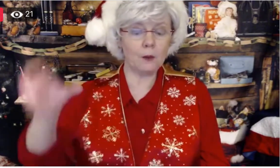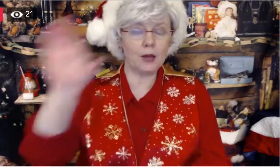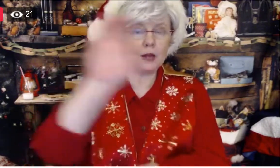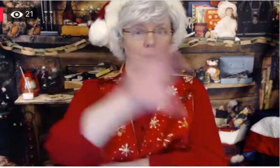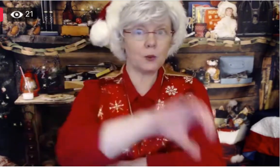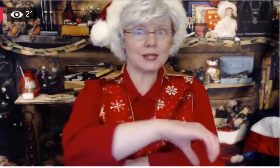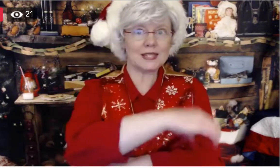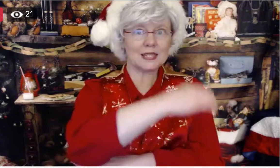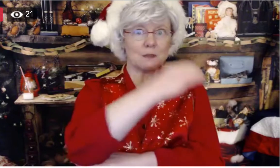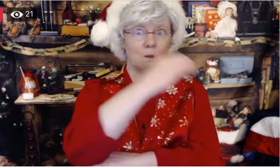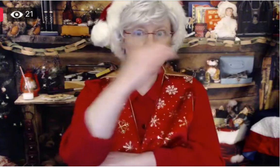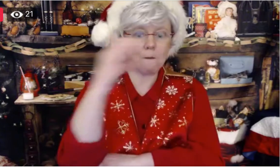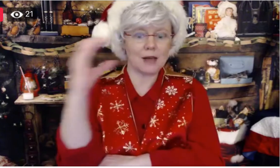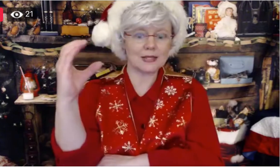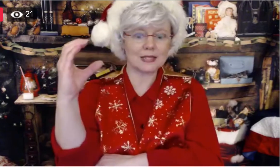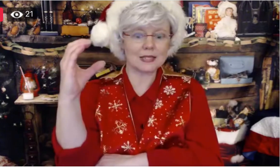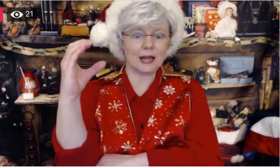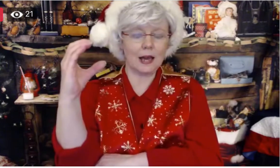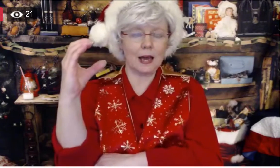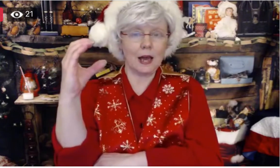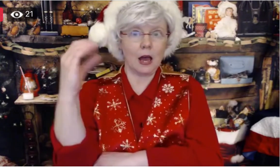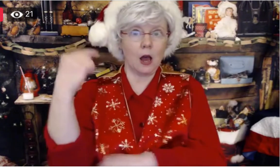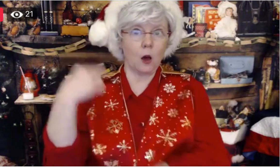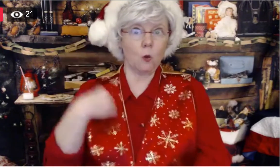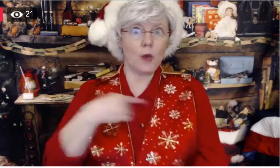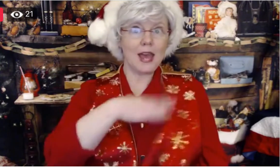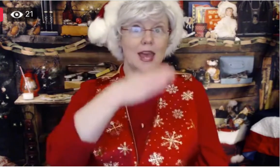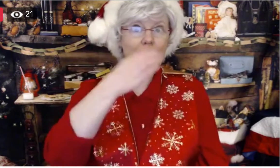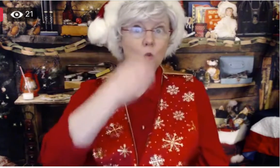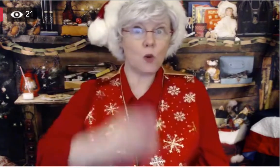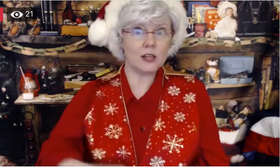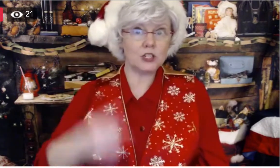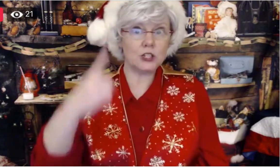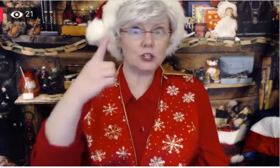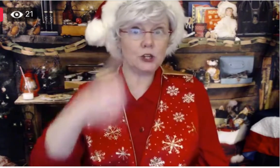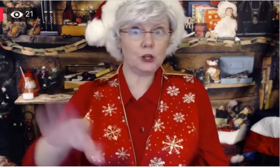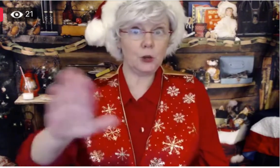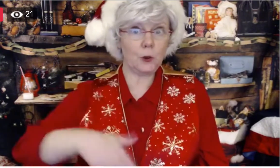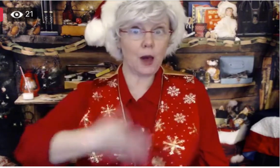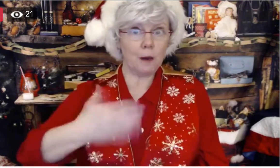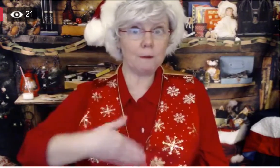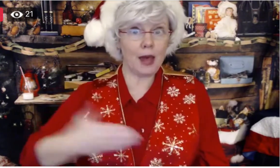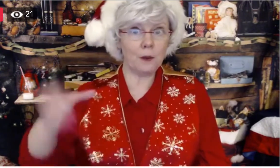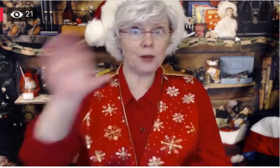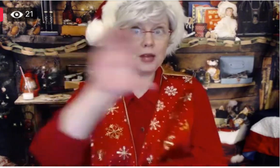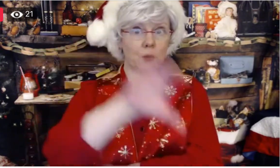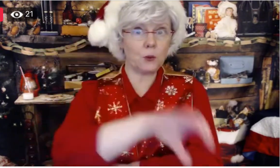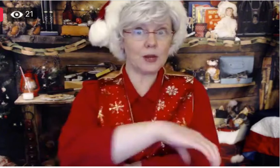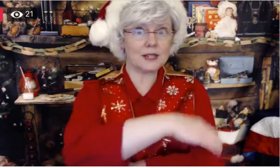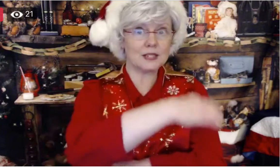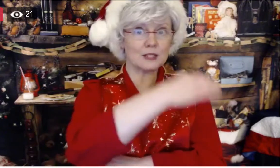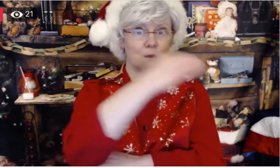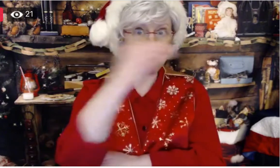Merry Christmas. We wish you a Merry